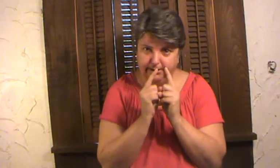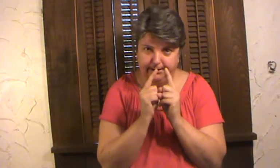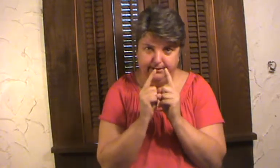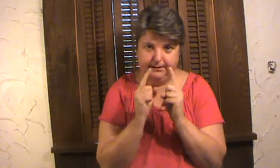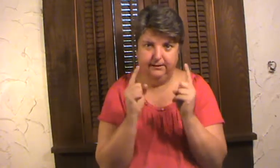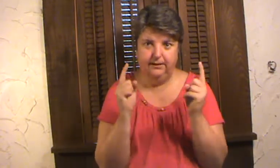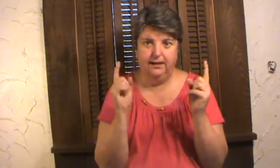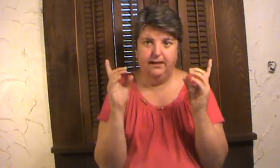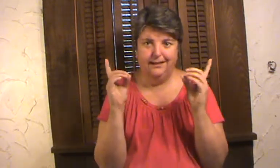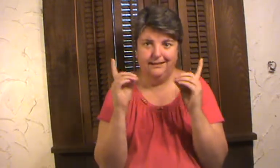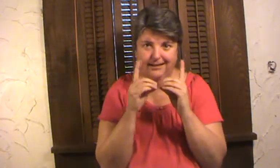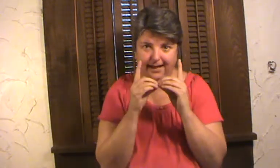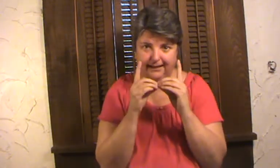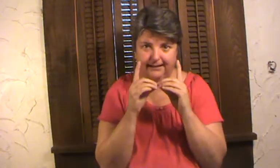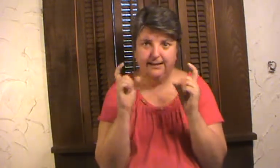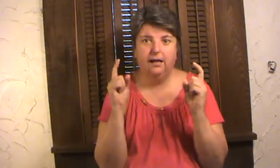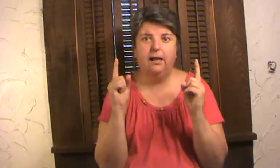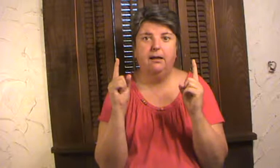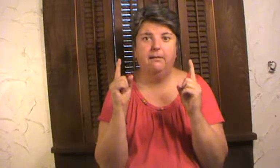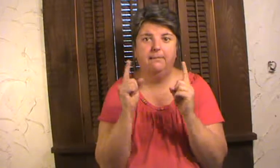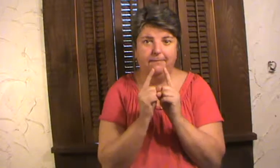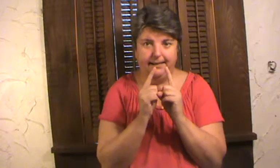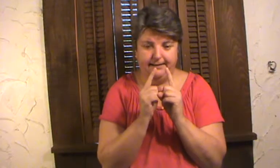it. Date, meet.